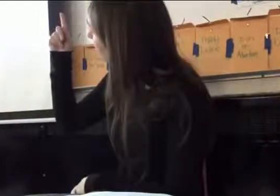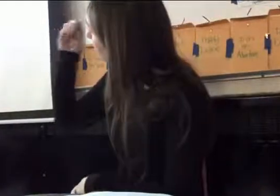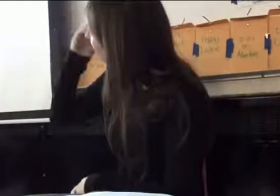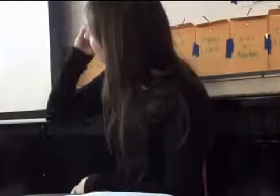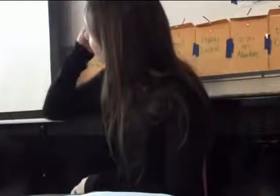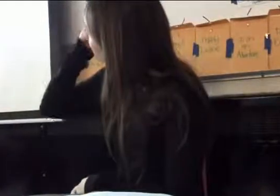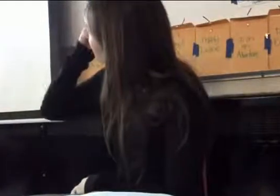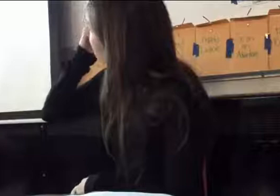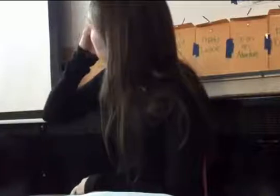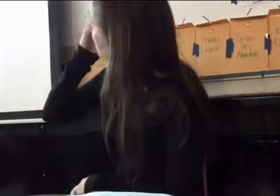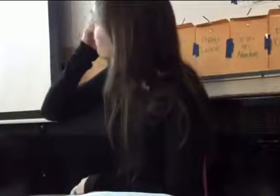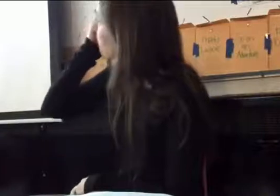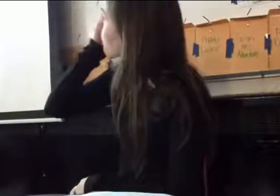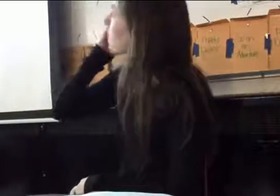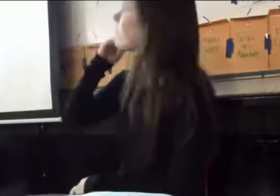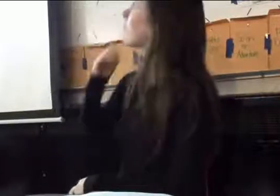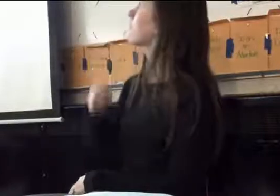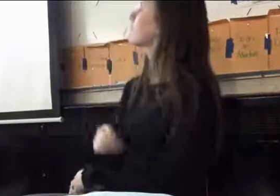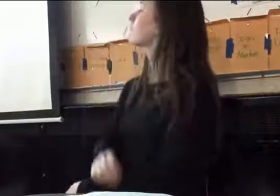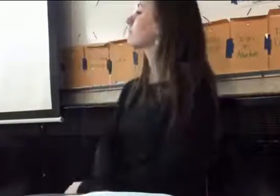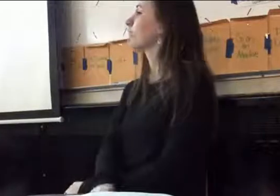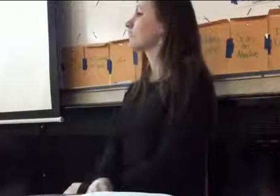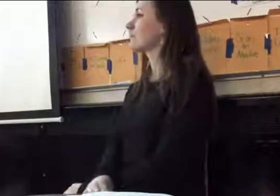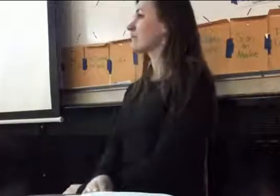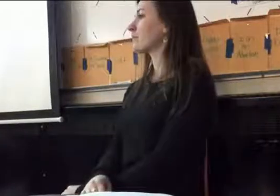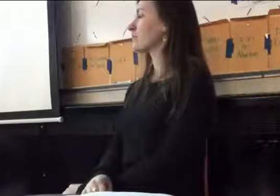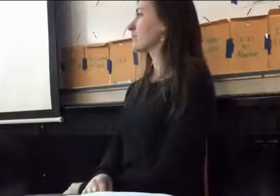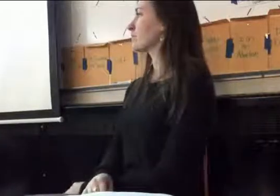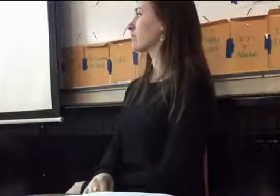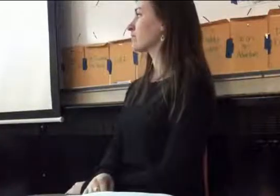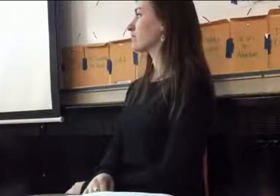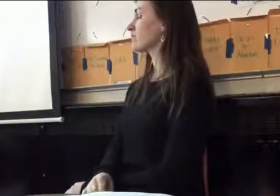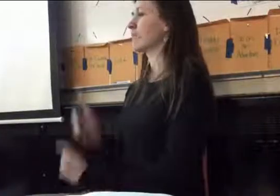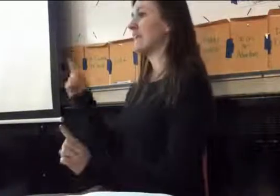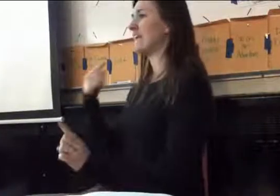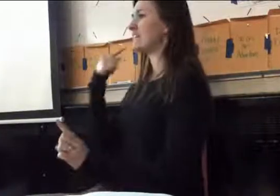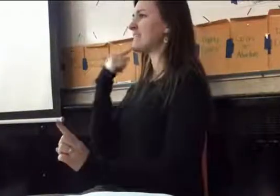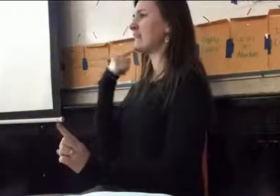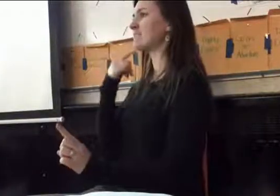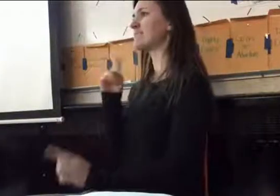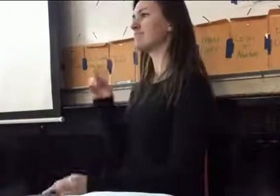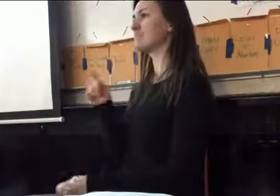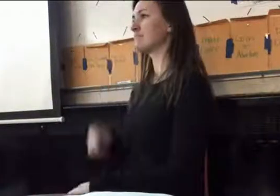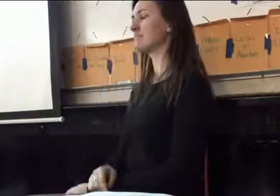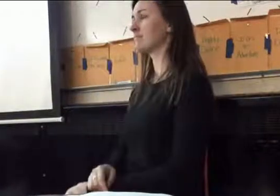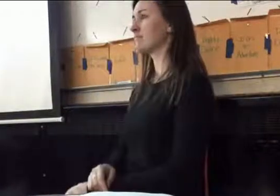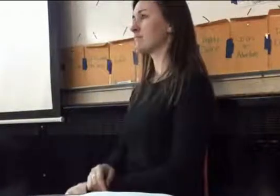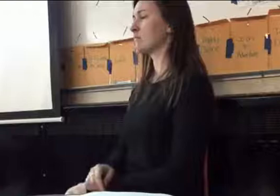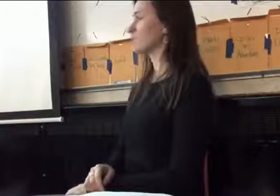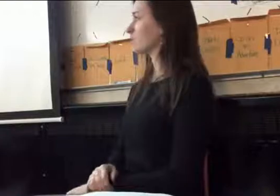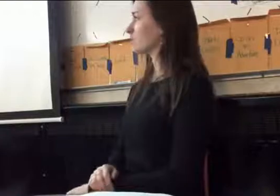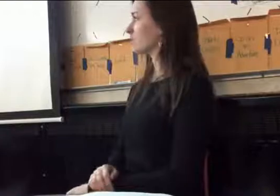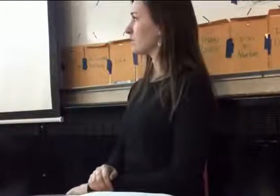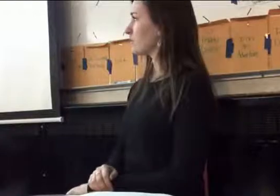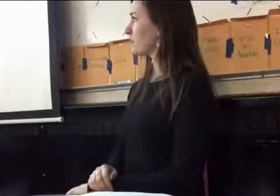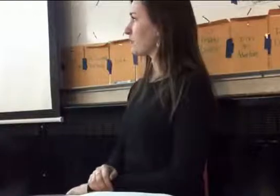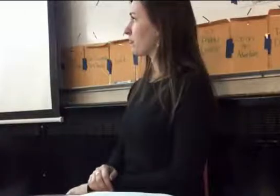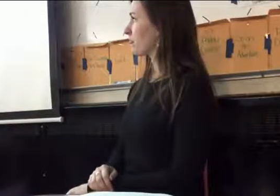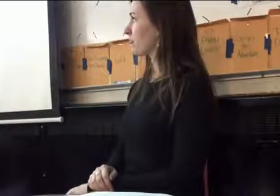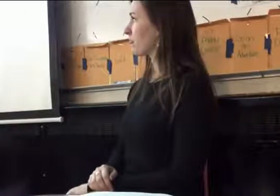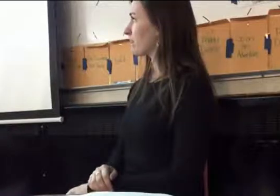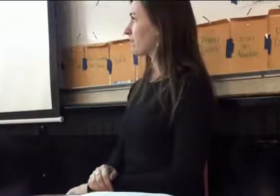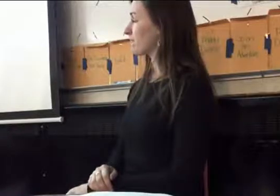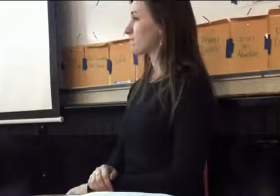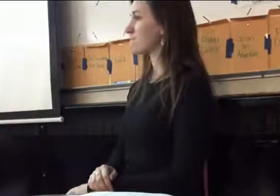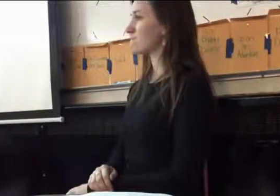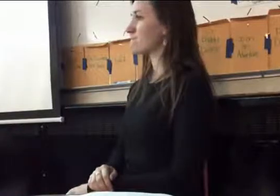greed will cost people their lives and bring people to financial ruin. He says, don't think so. You don't care, you're a millionaire, but there are middle-class people out there who will be in